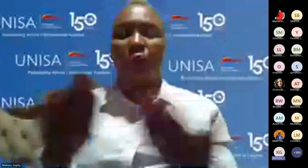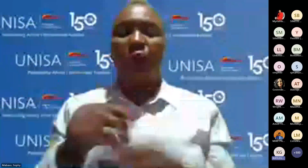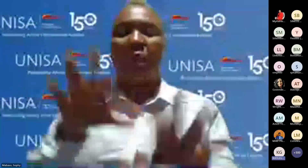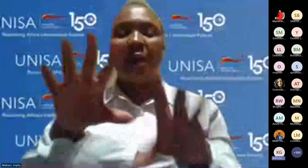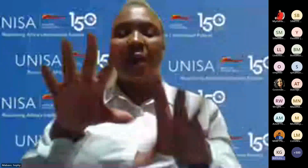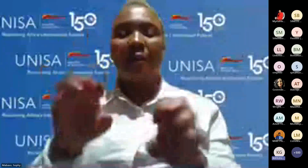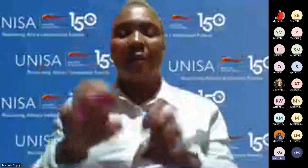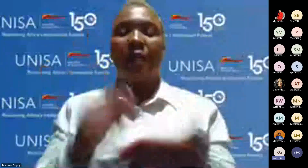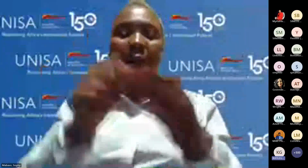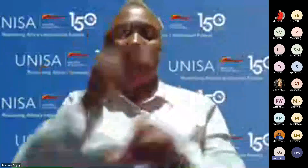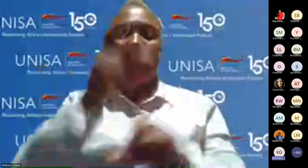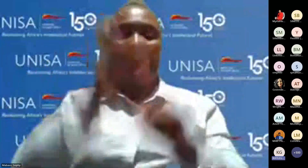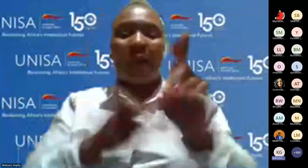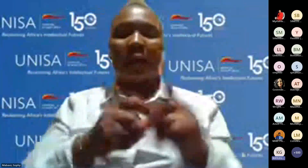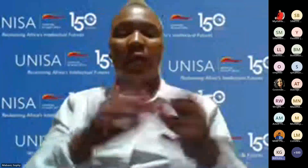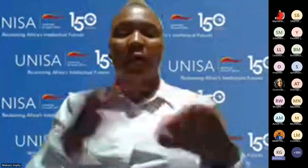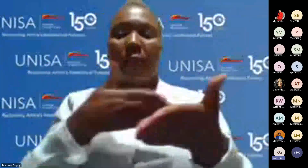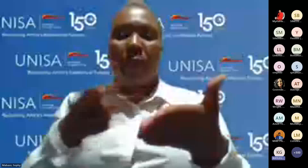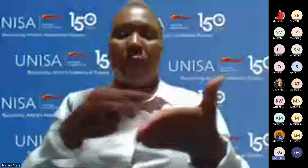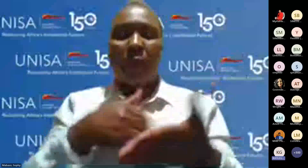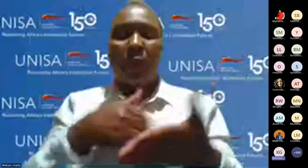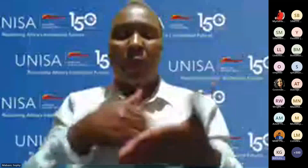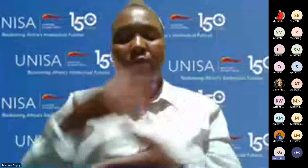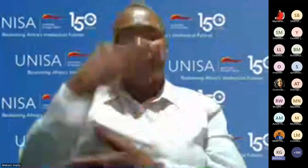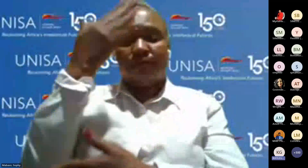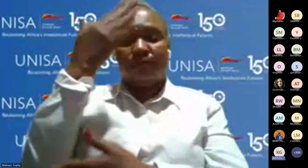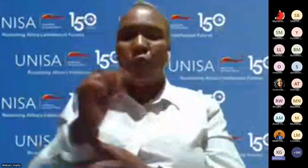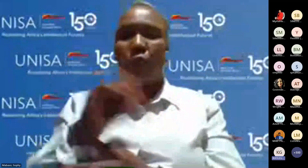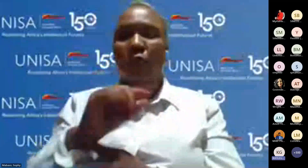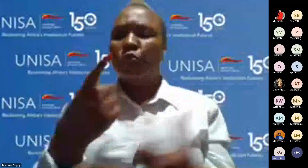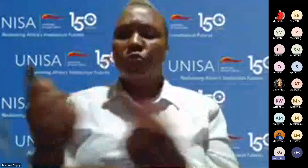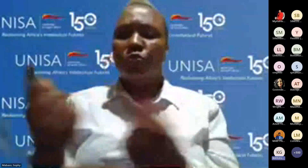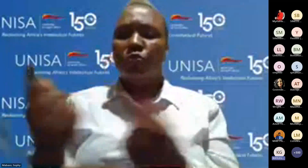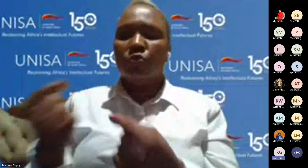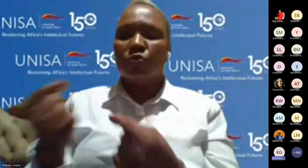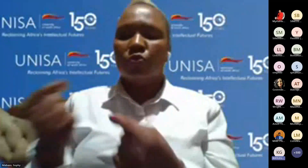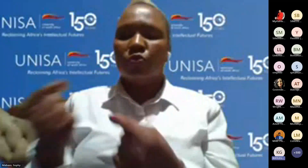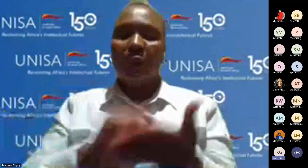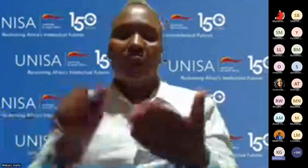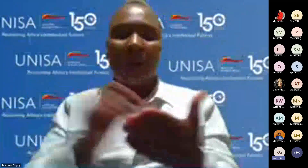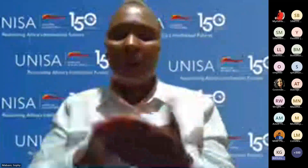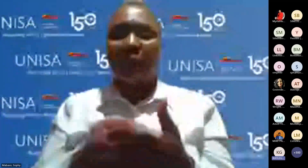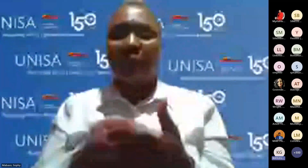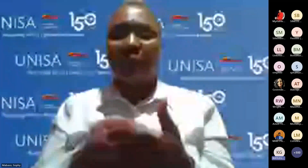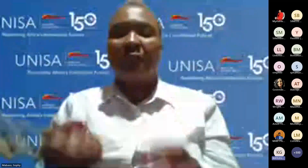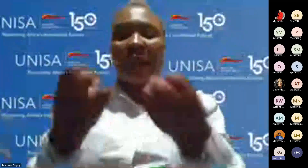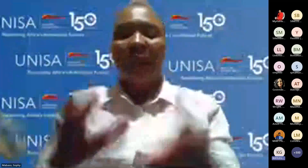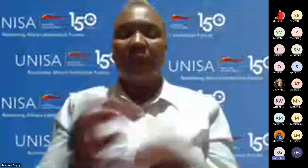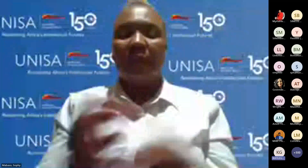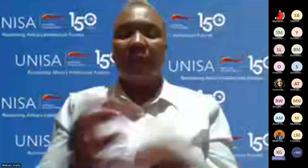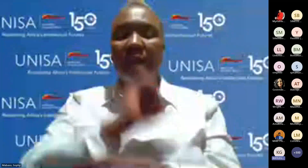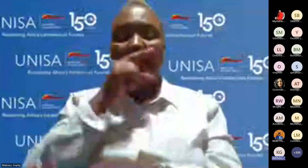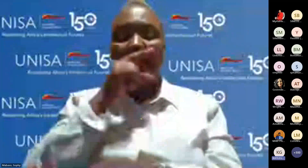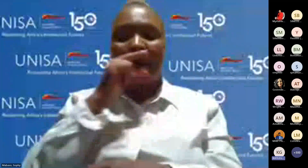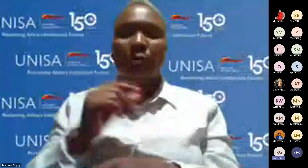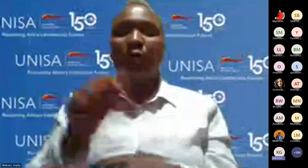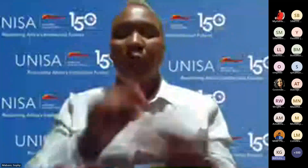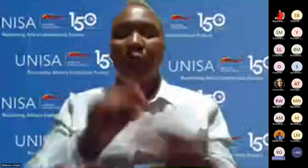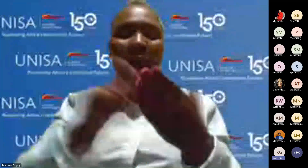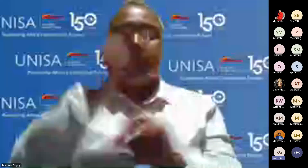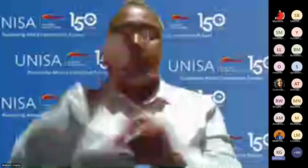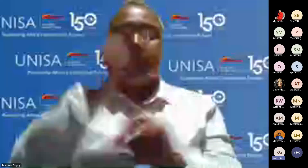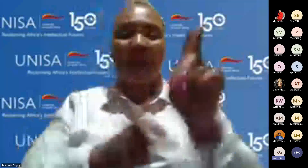author. So I don't know what are we supposed to write when we're supposed to give the name of the authors of the study guides, because some